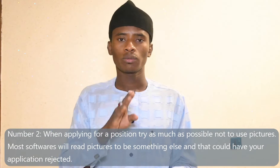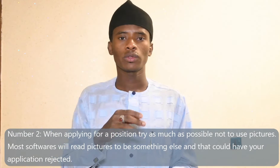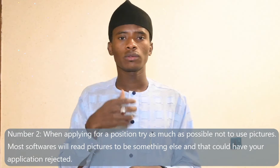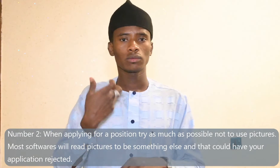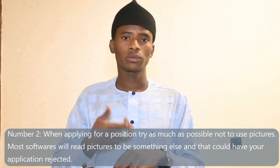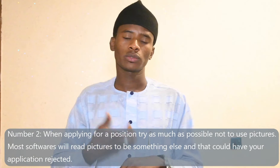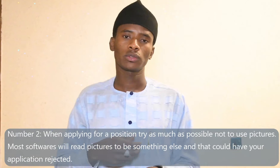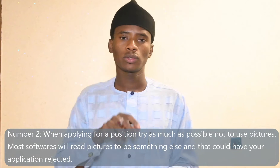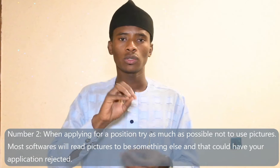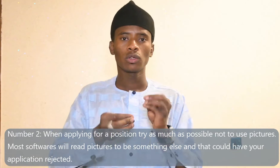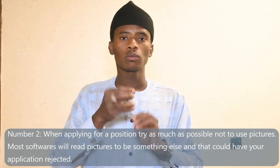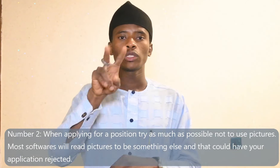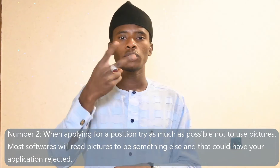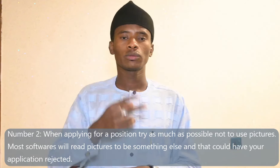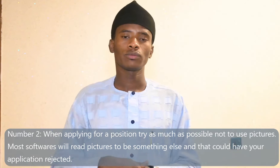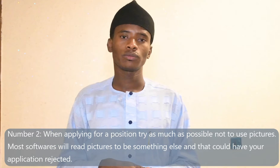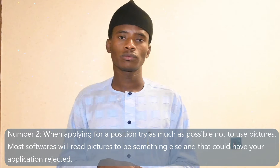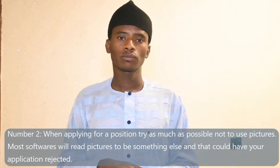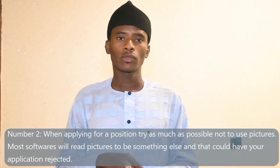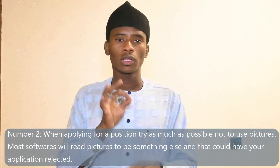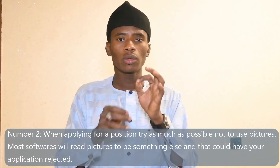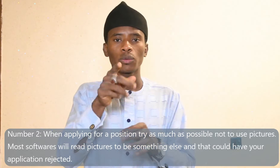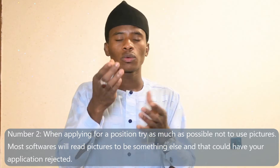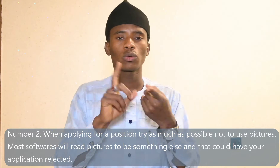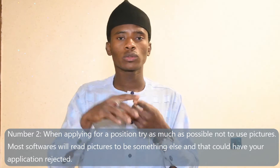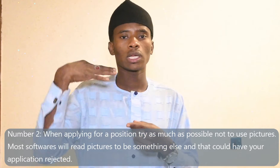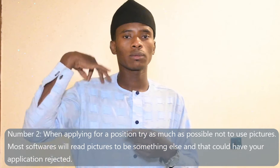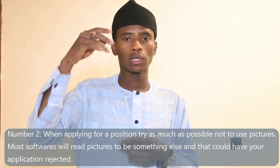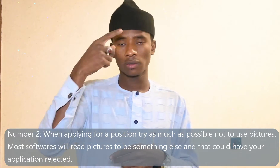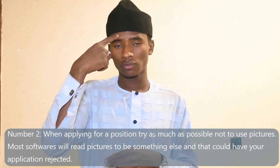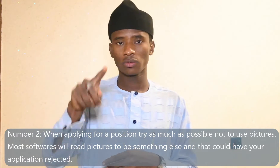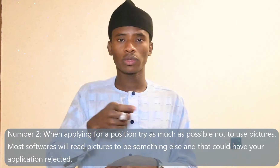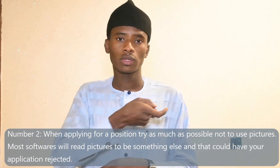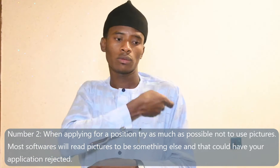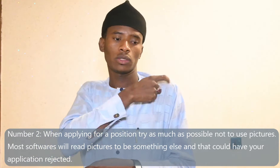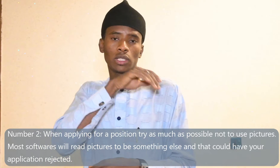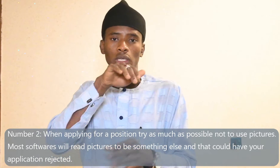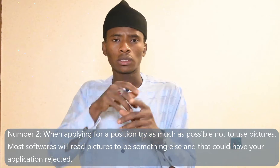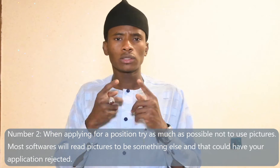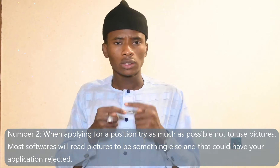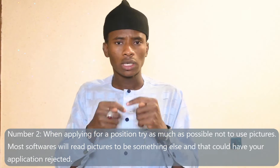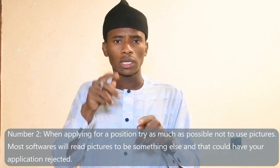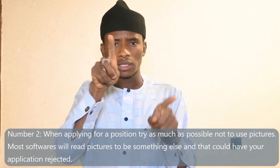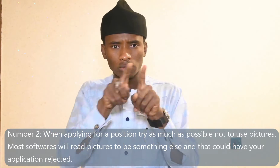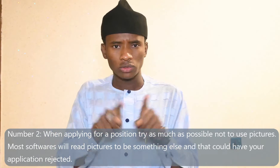Number 2, when applying for a position, try as much as possible not to use